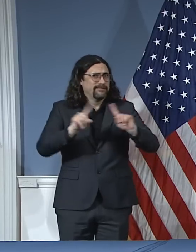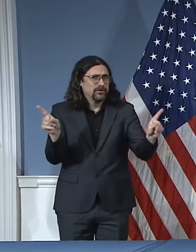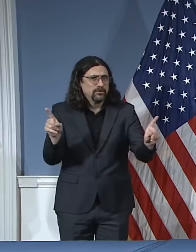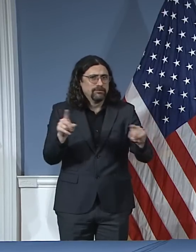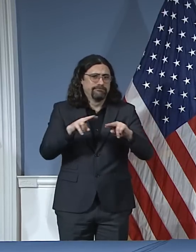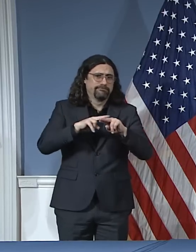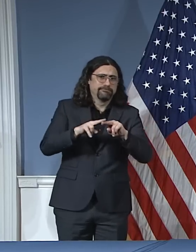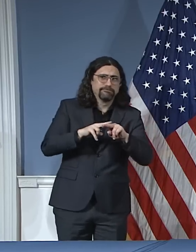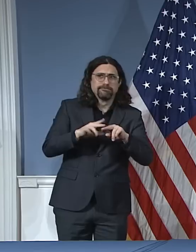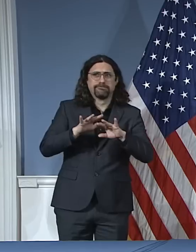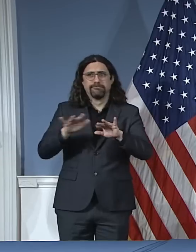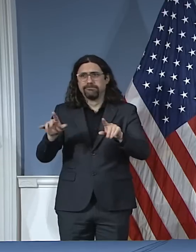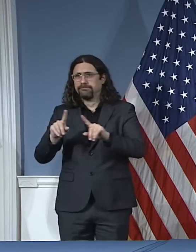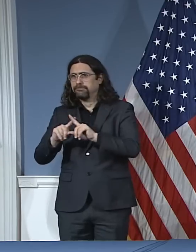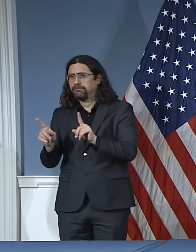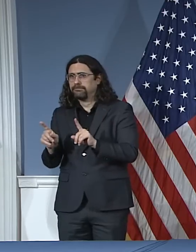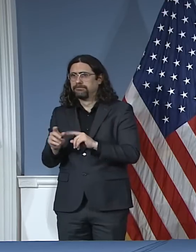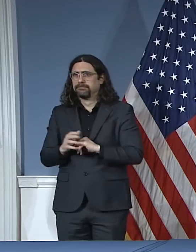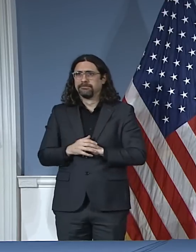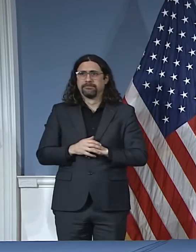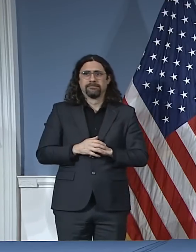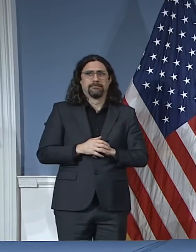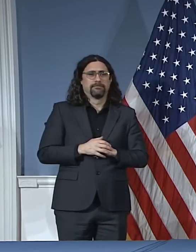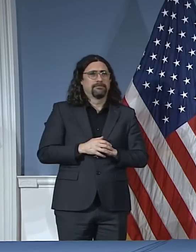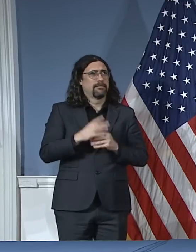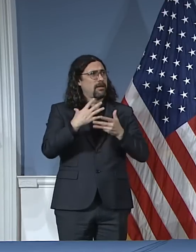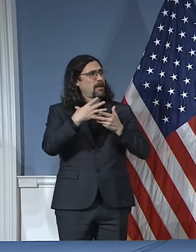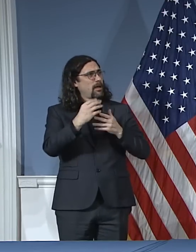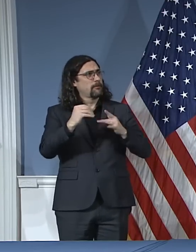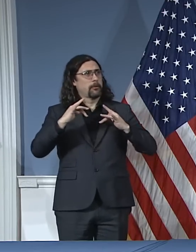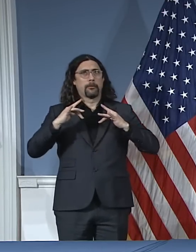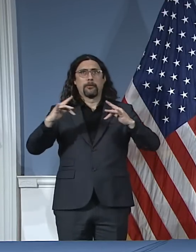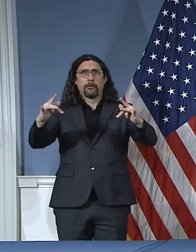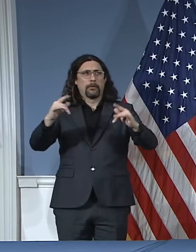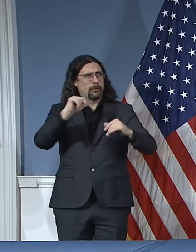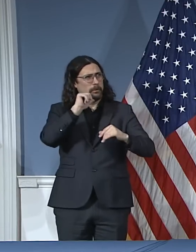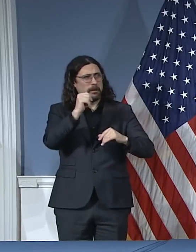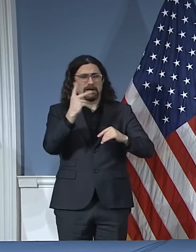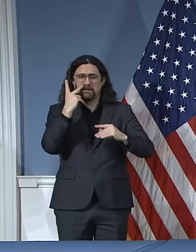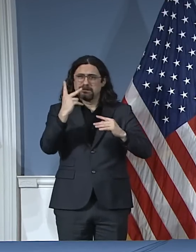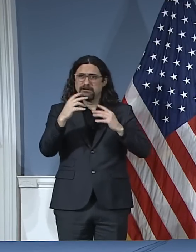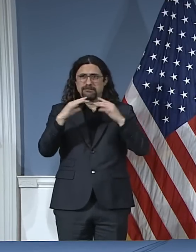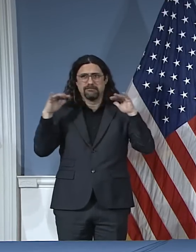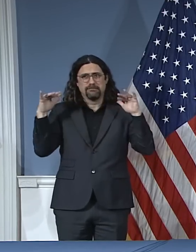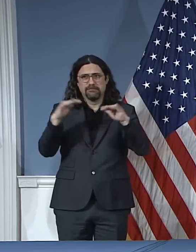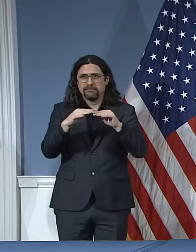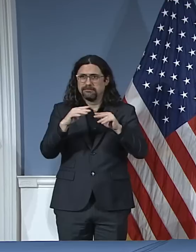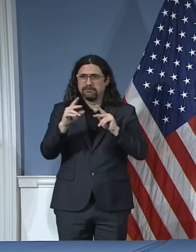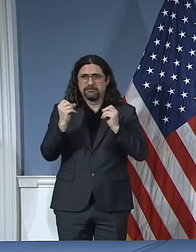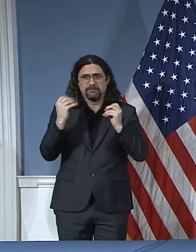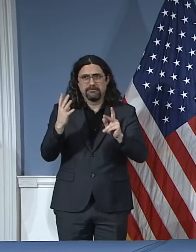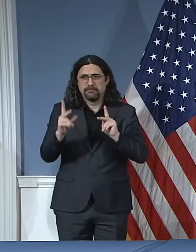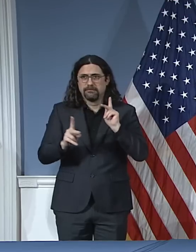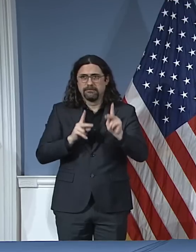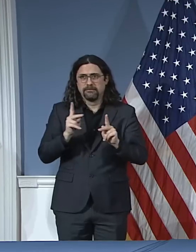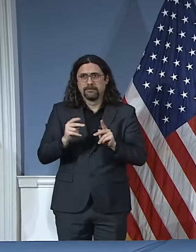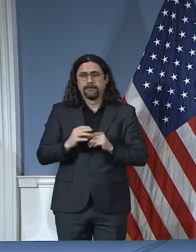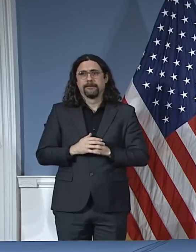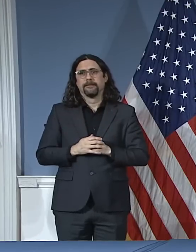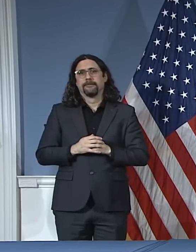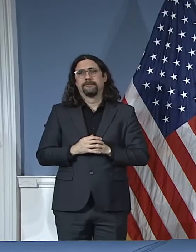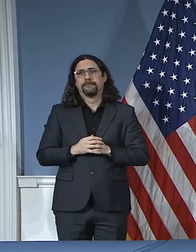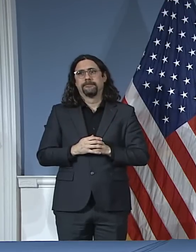cetera, that we're used to. We're going to do something temporarily in this crisis and grant parking permits